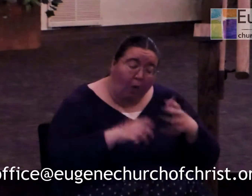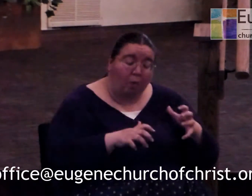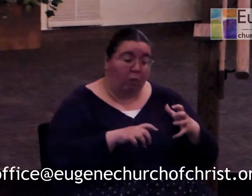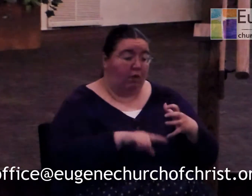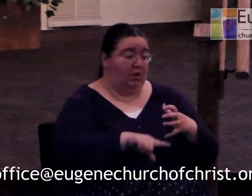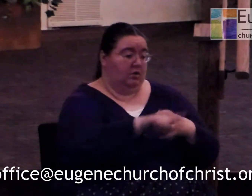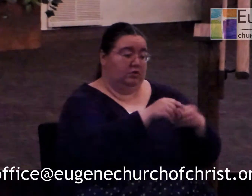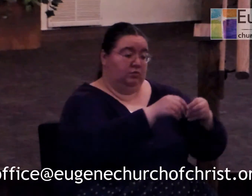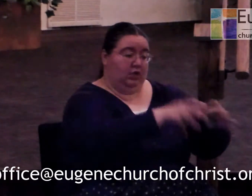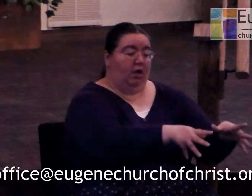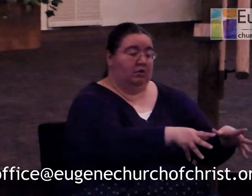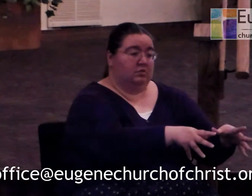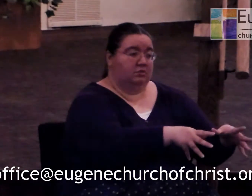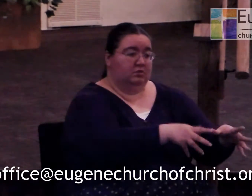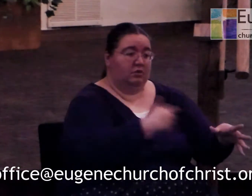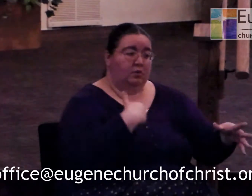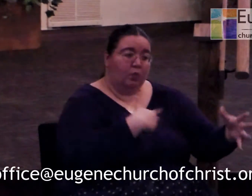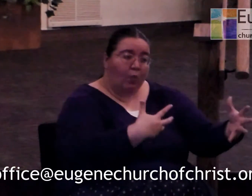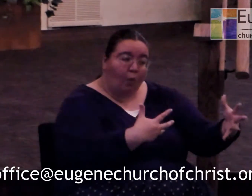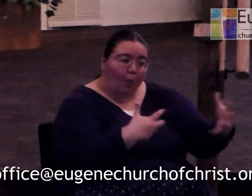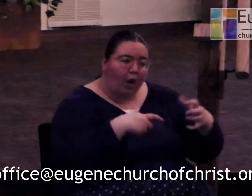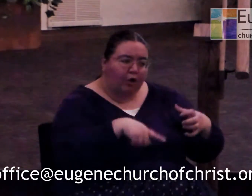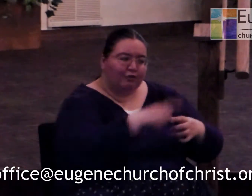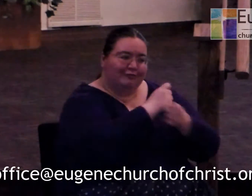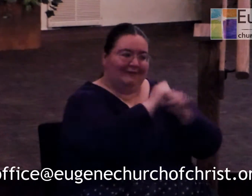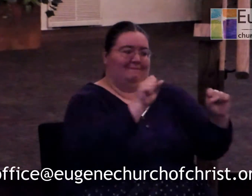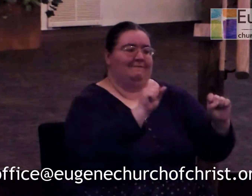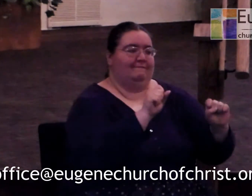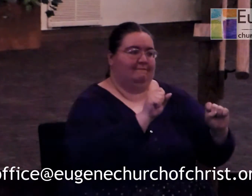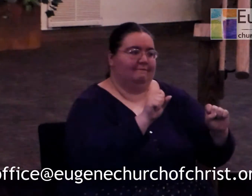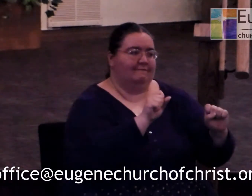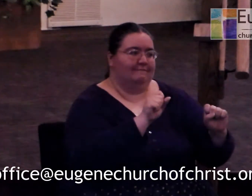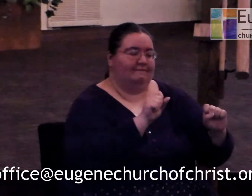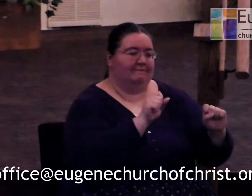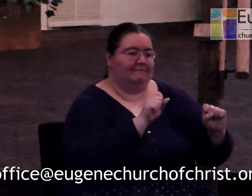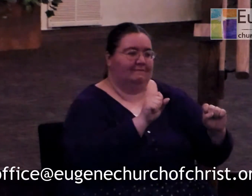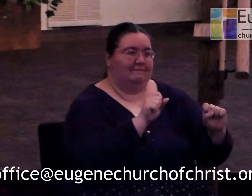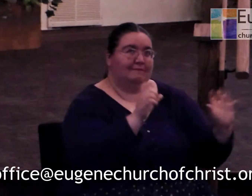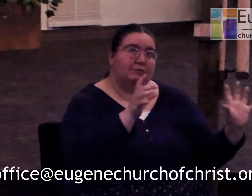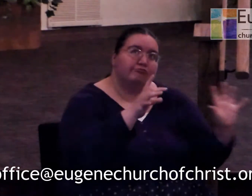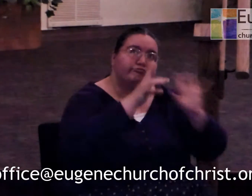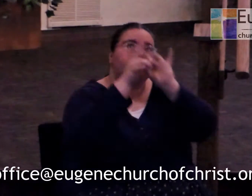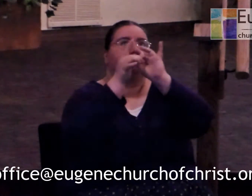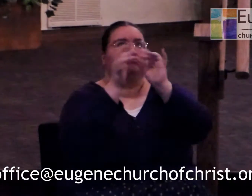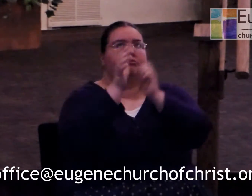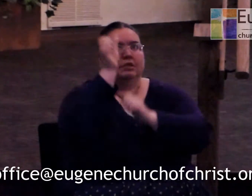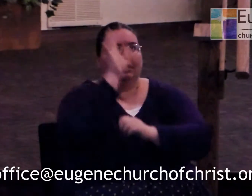saved and to be found. And so if we do, this idea of going is huge.